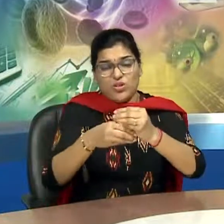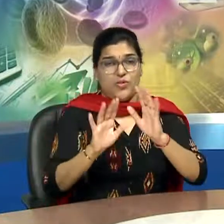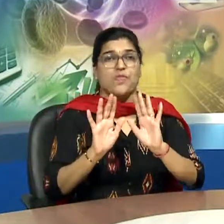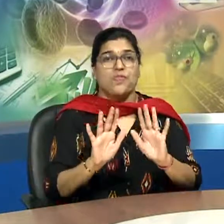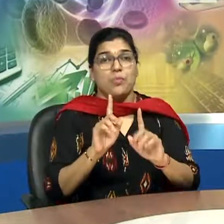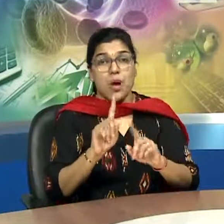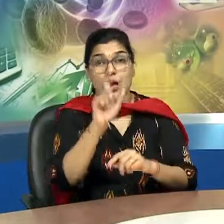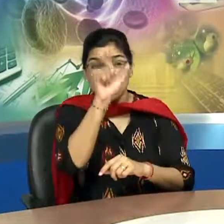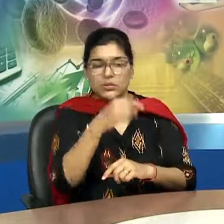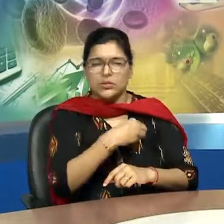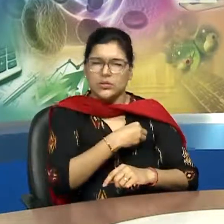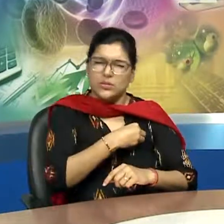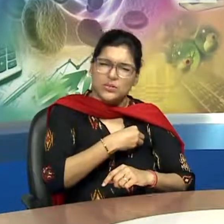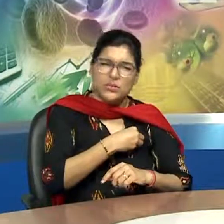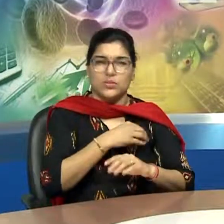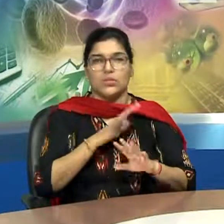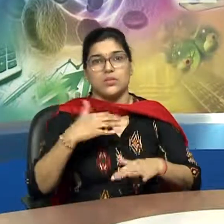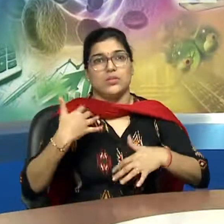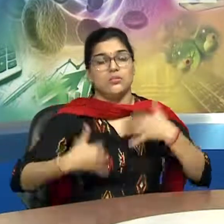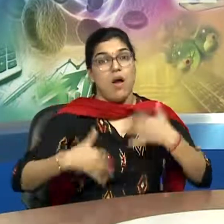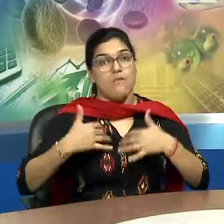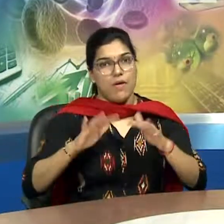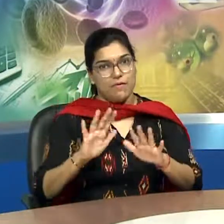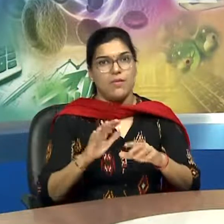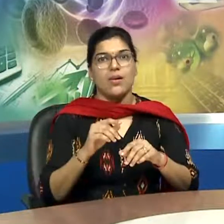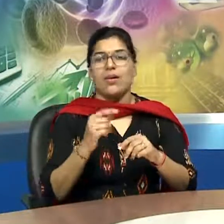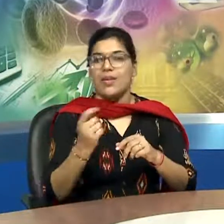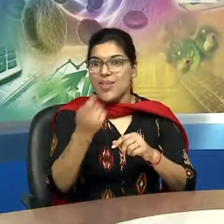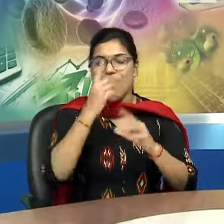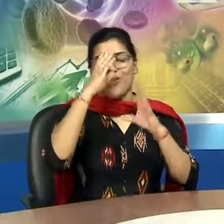As there are many withdrawal symptoms and the person